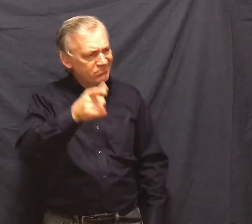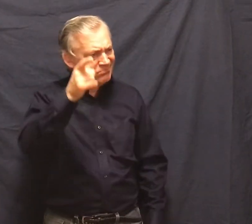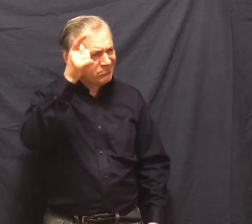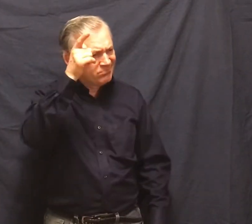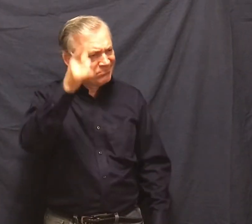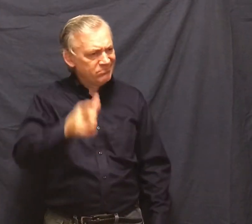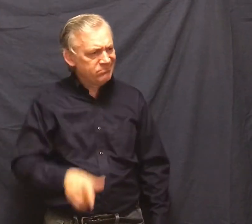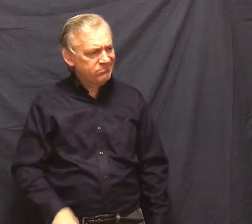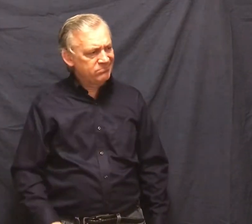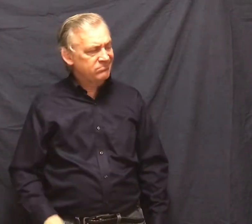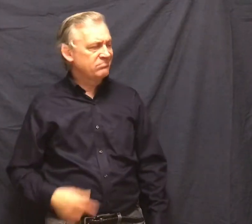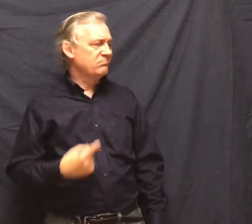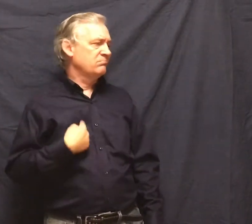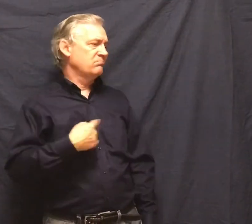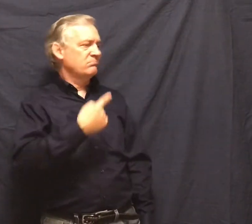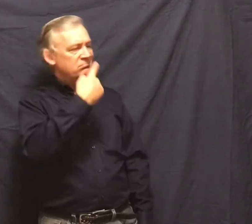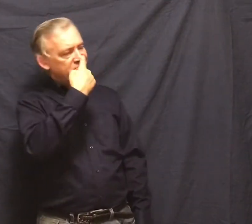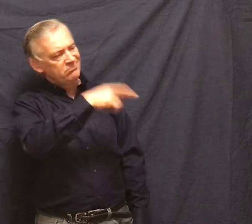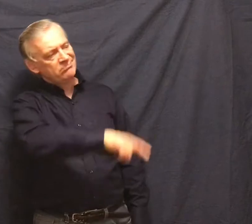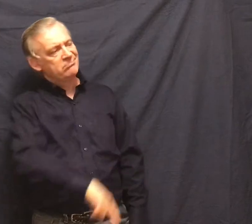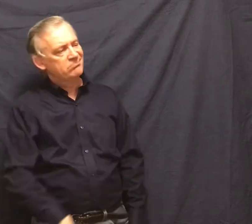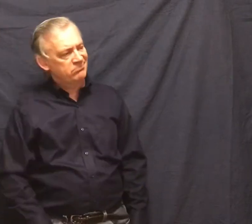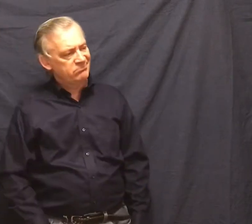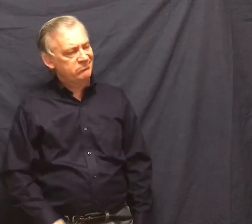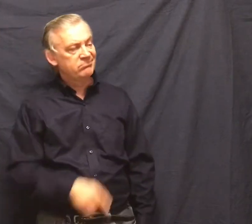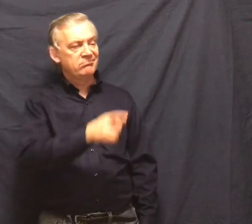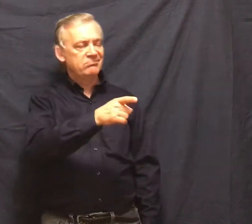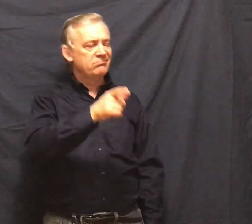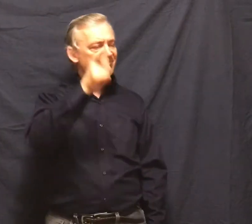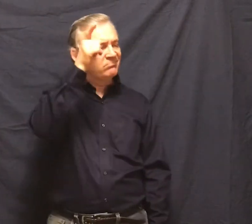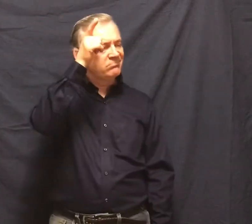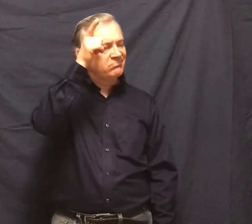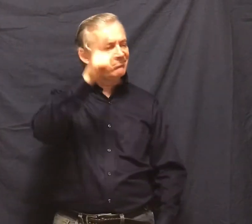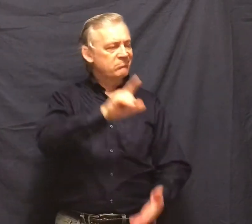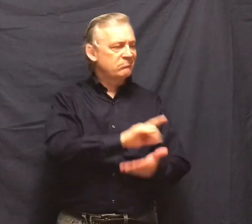I didn't care much, said Crooks. Lenny's a nice fella.